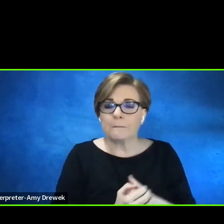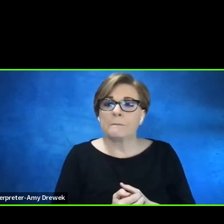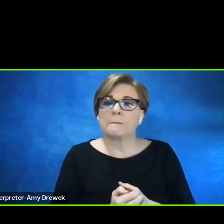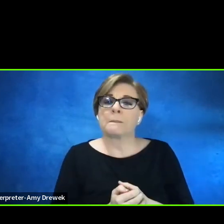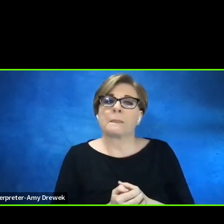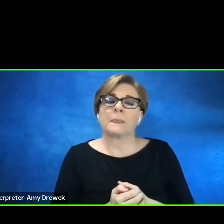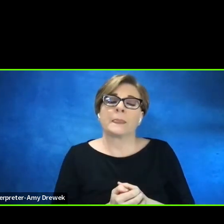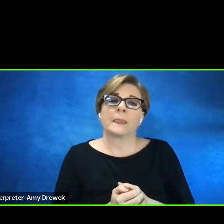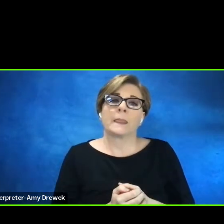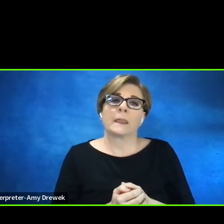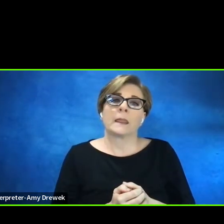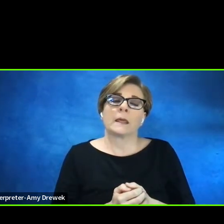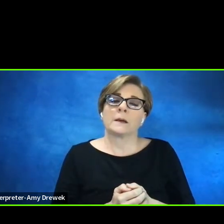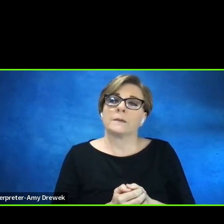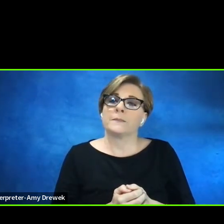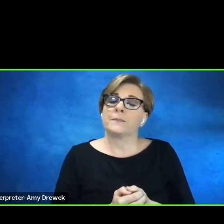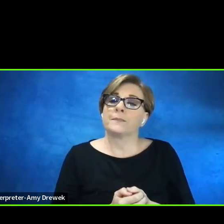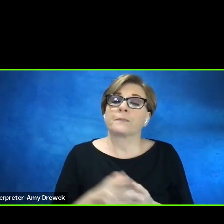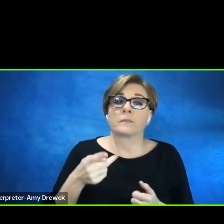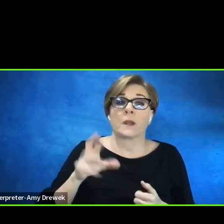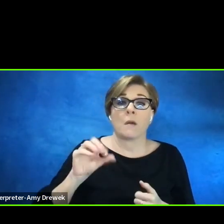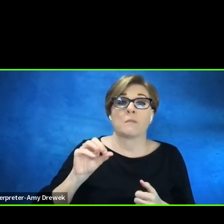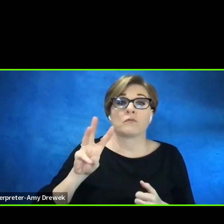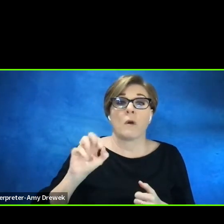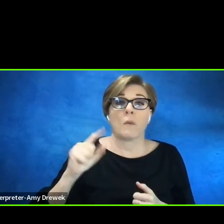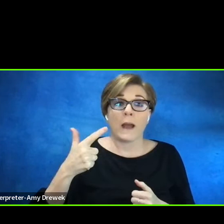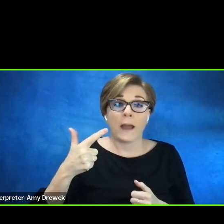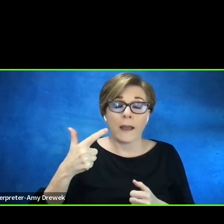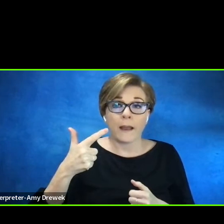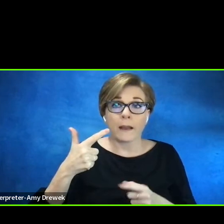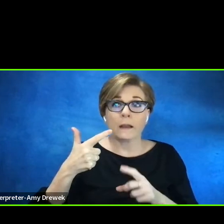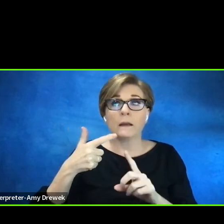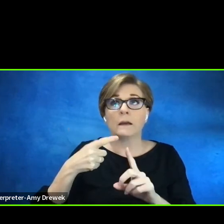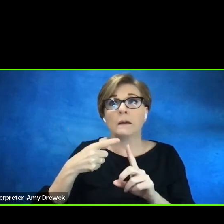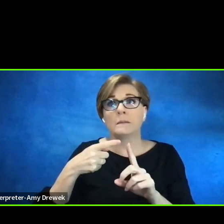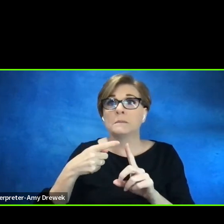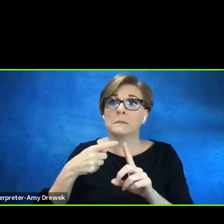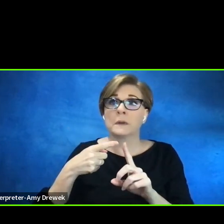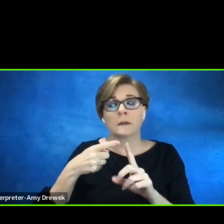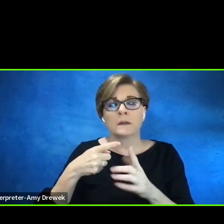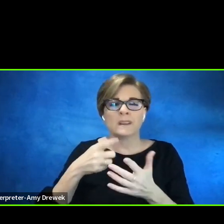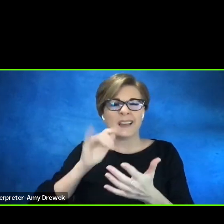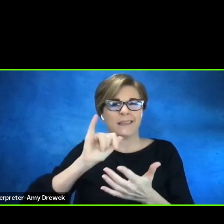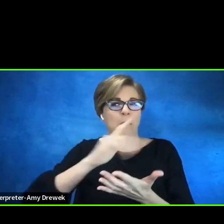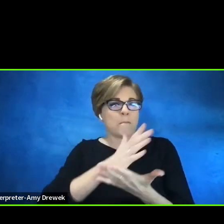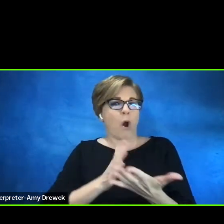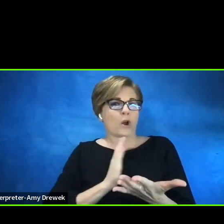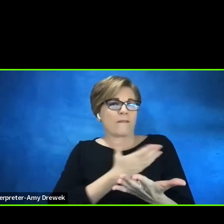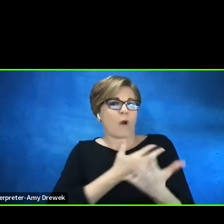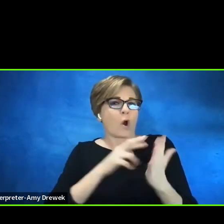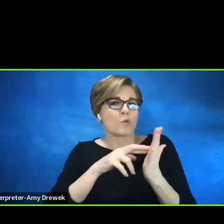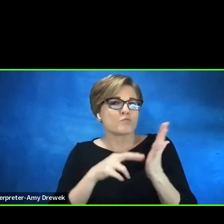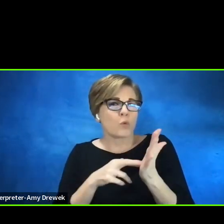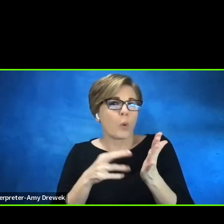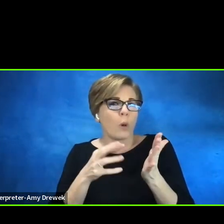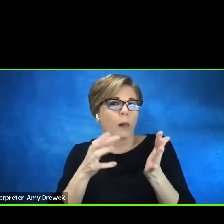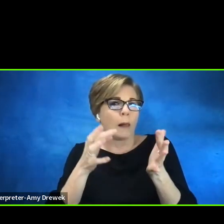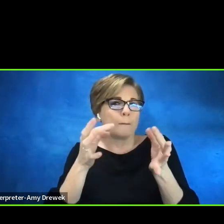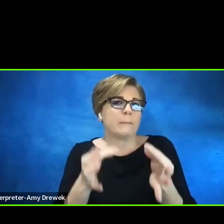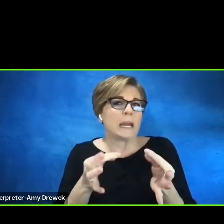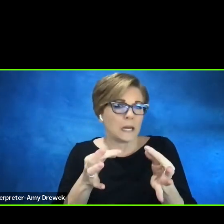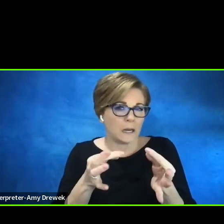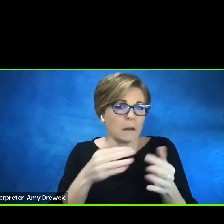So PROAG, as part of our rulemaking process, is completed. So now